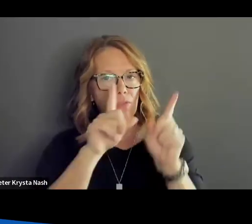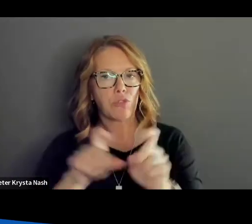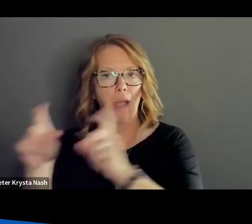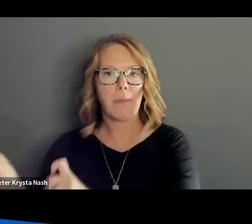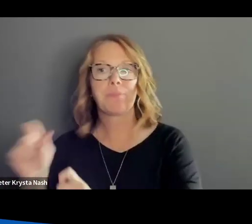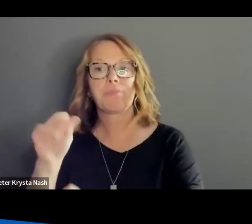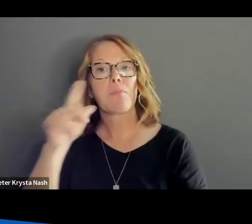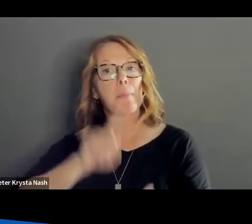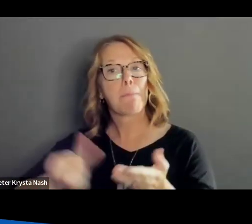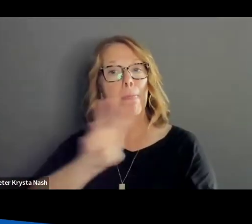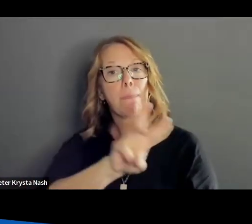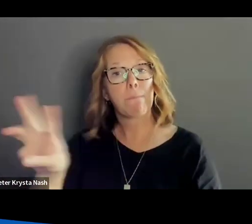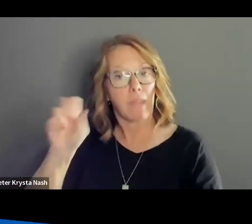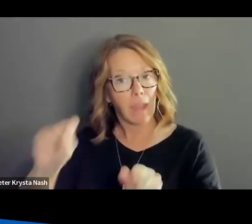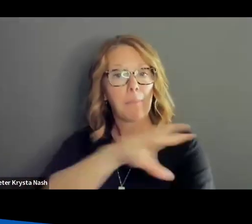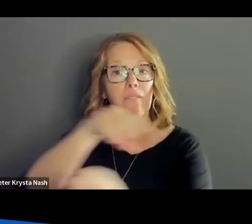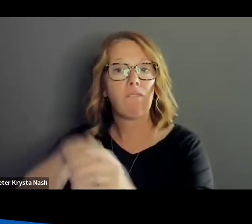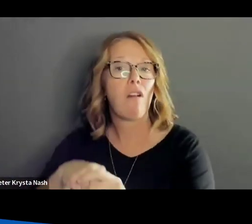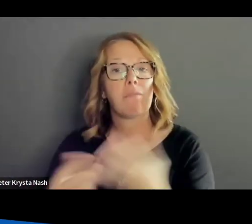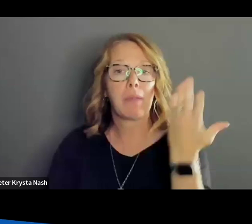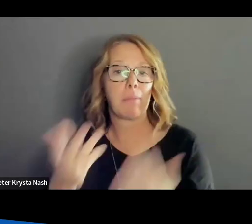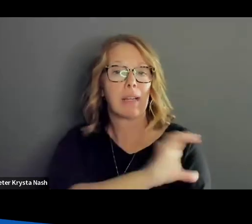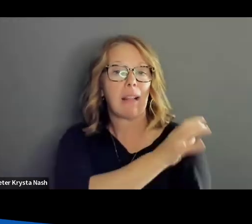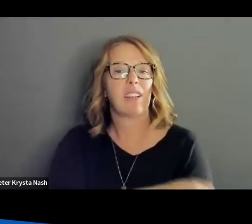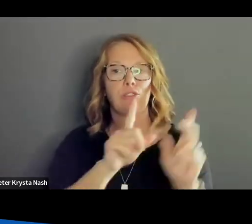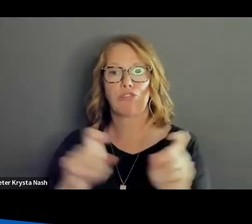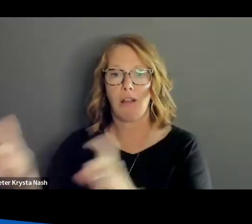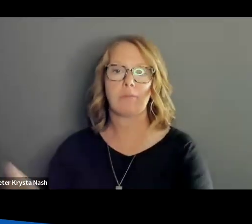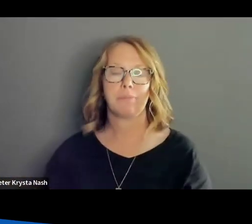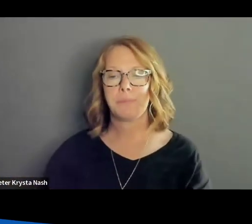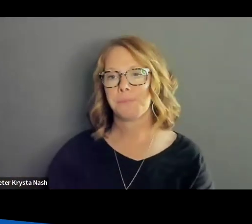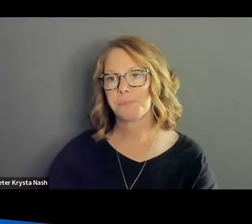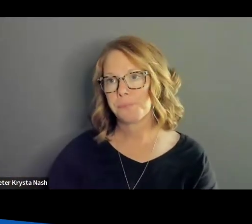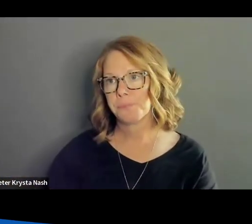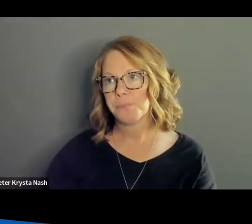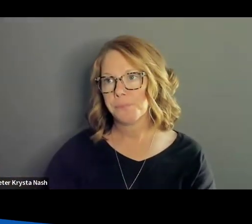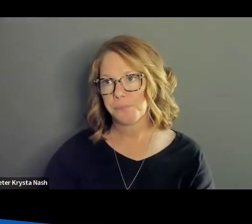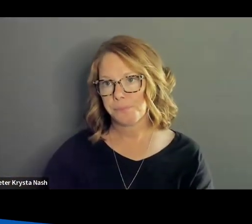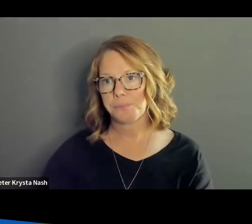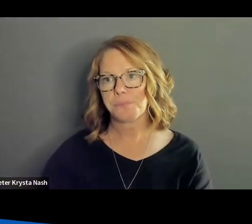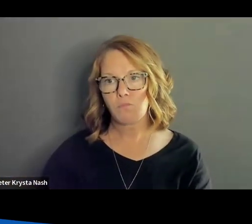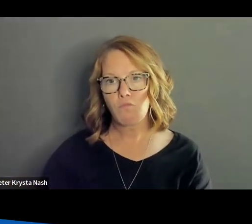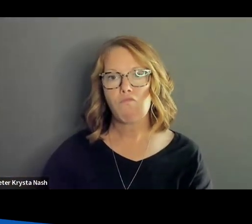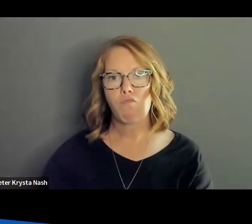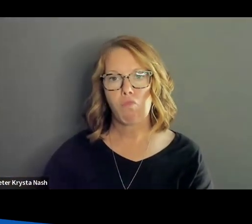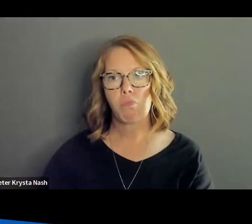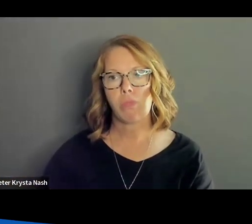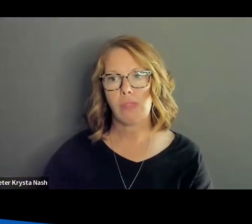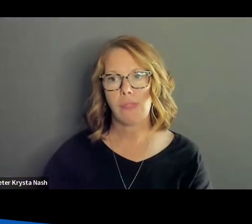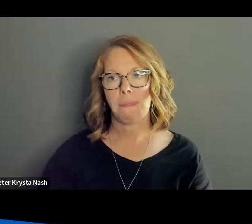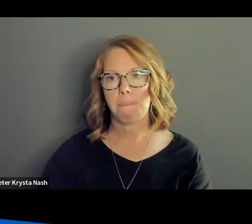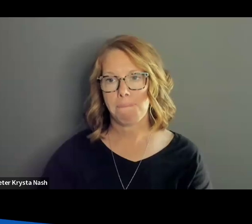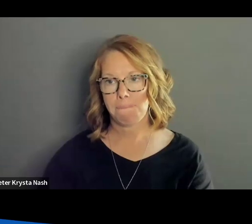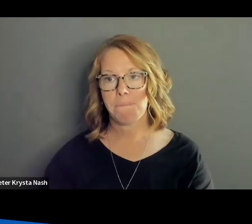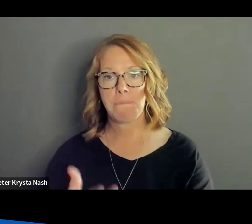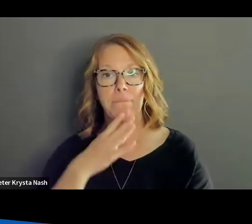able to participate in a clinical trial in those, so that would be a good place to go for clinical trials